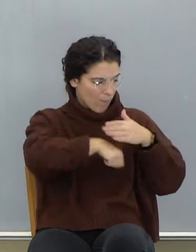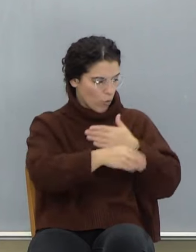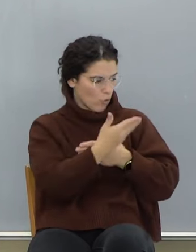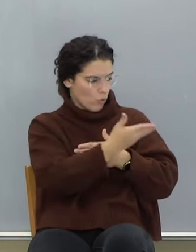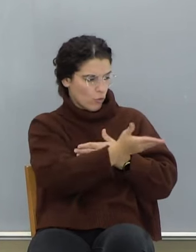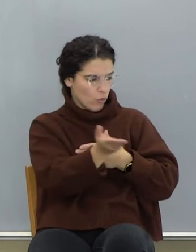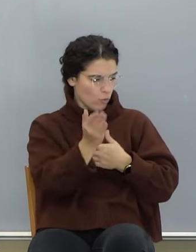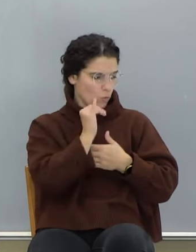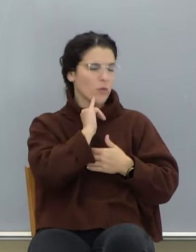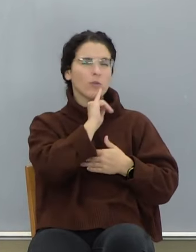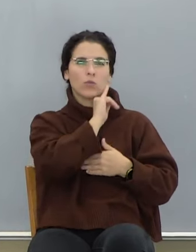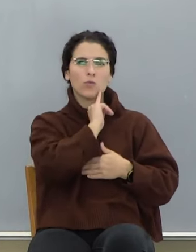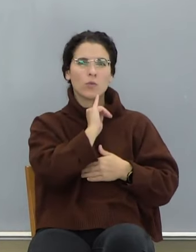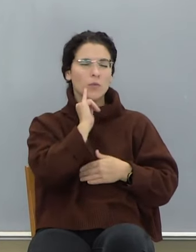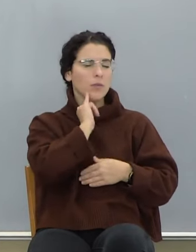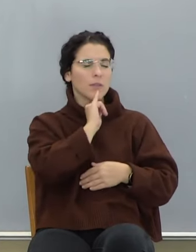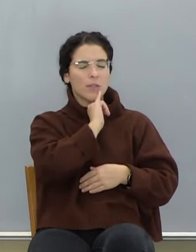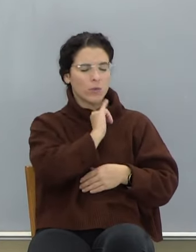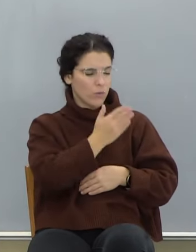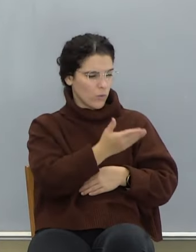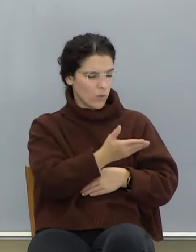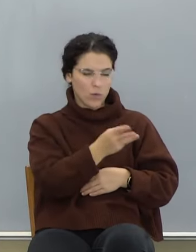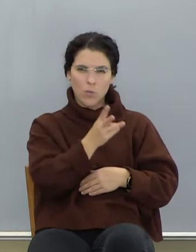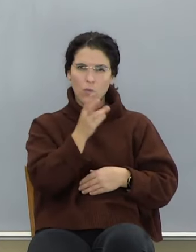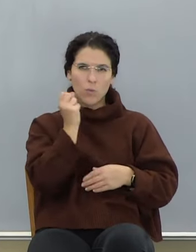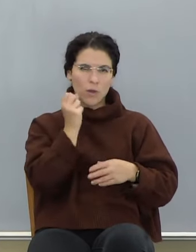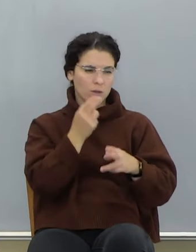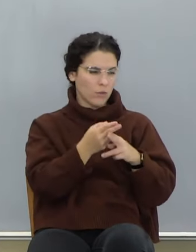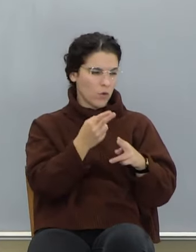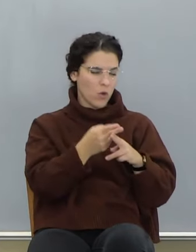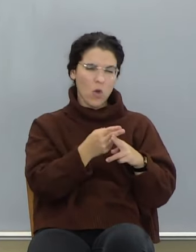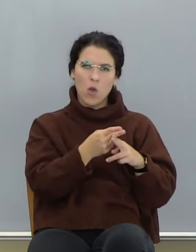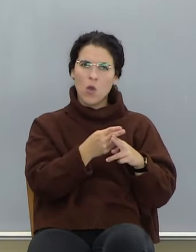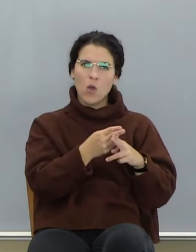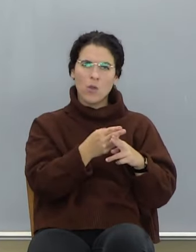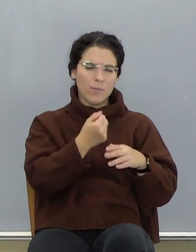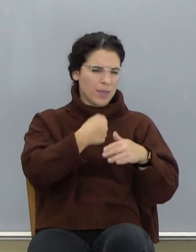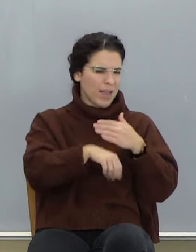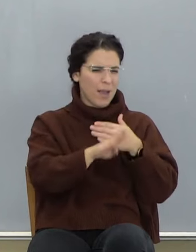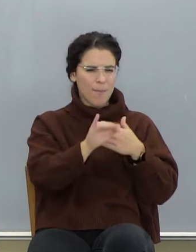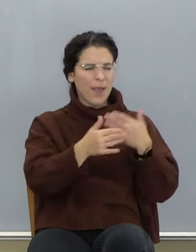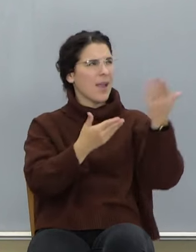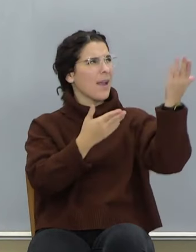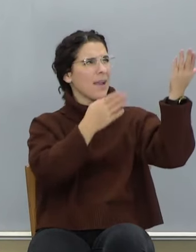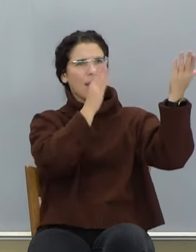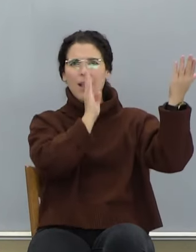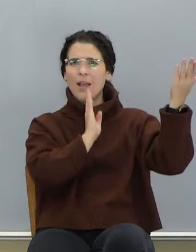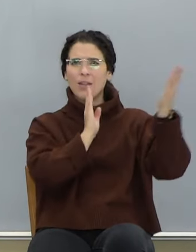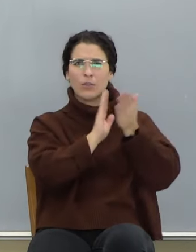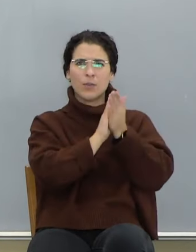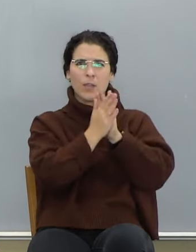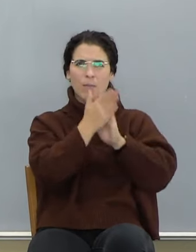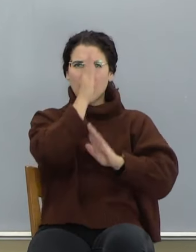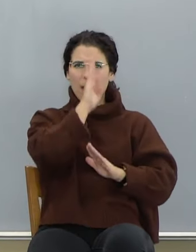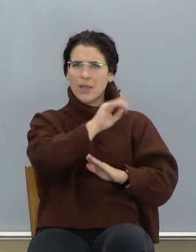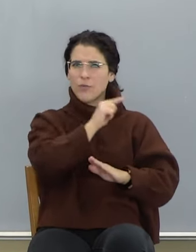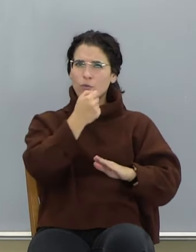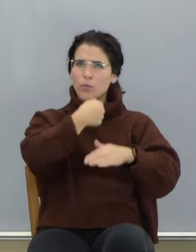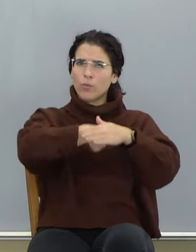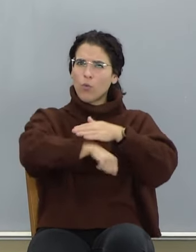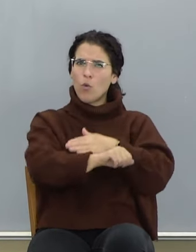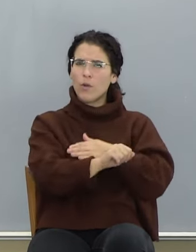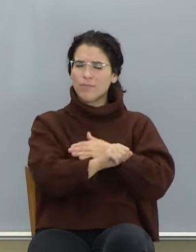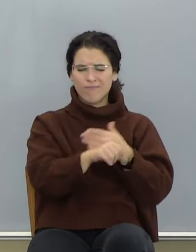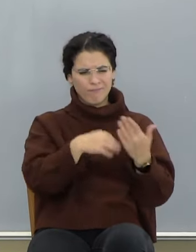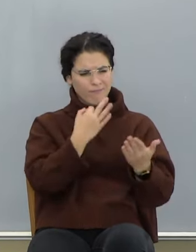you. Israel was called upon, begotten by God, to be God's firstborn.